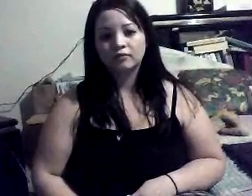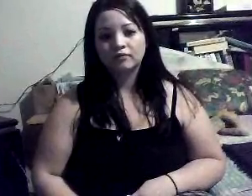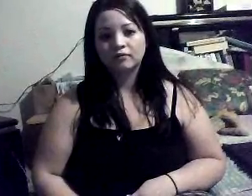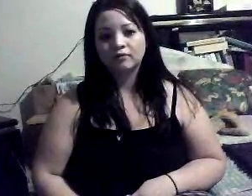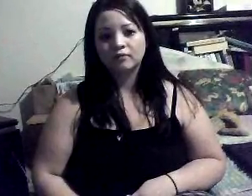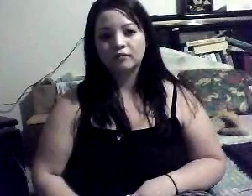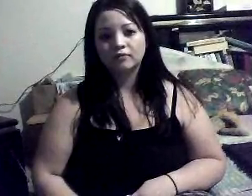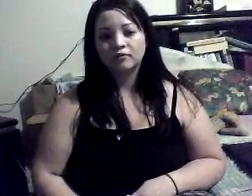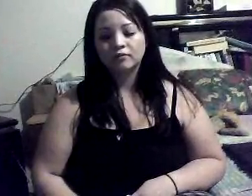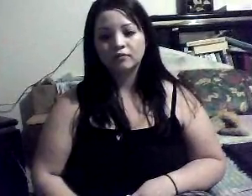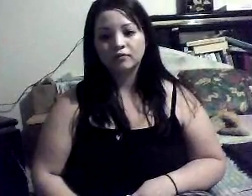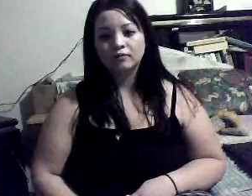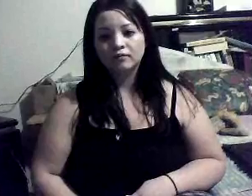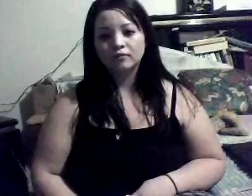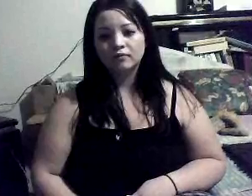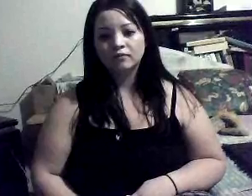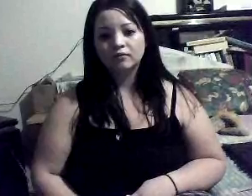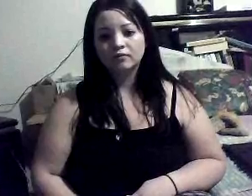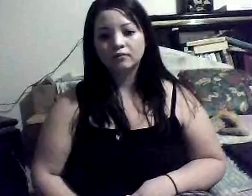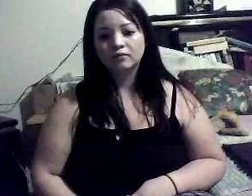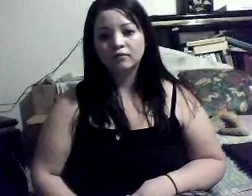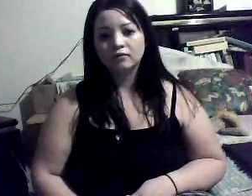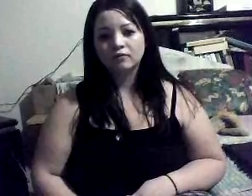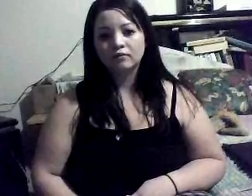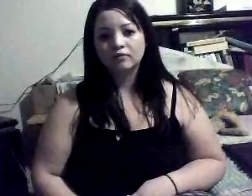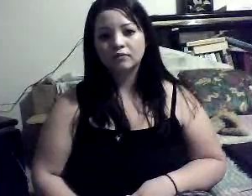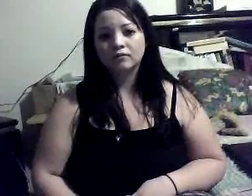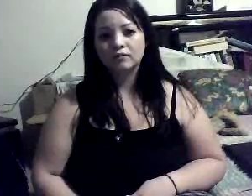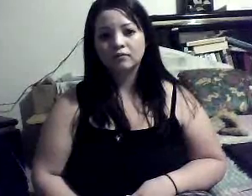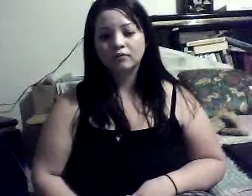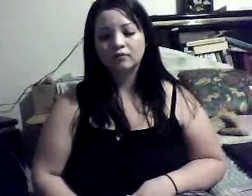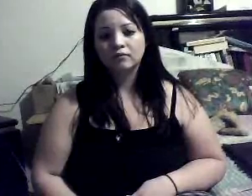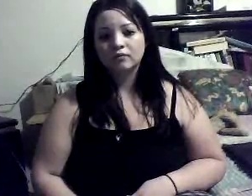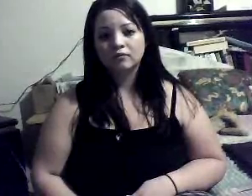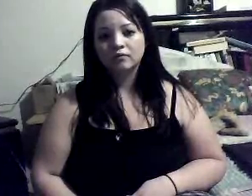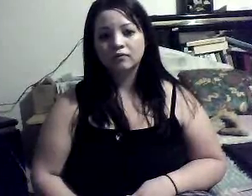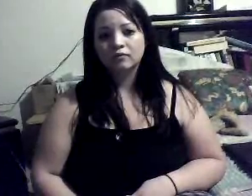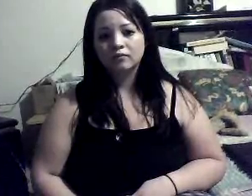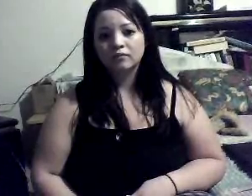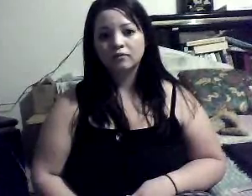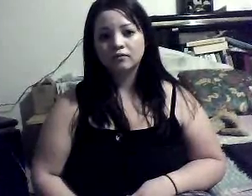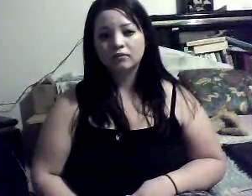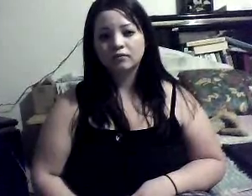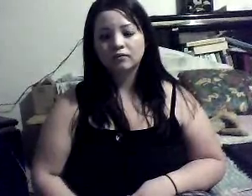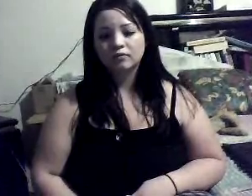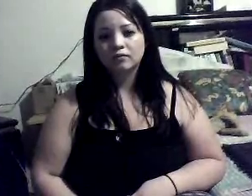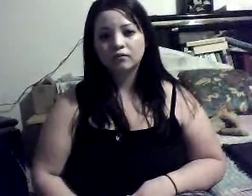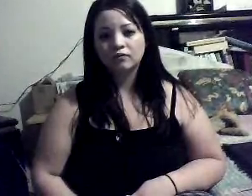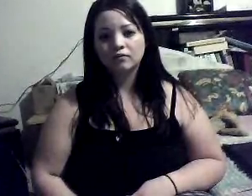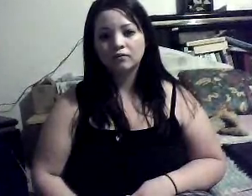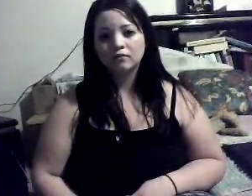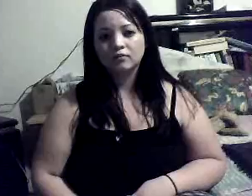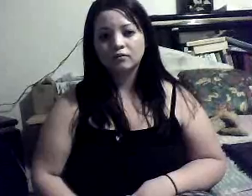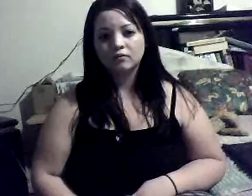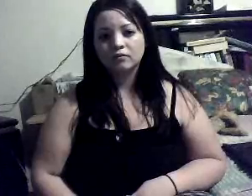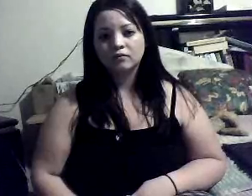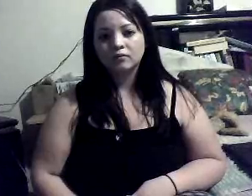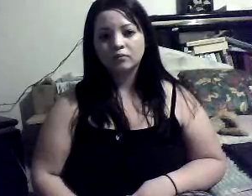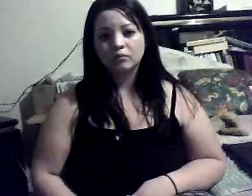There was a huge pine table in the kitchen with an old red settle where the farm workers used to come in and sit and